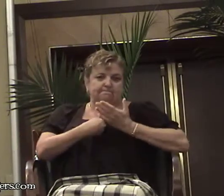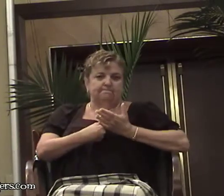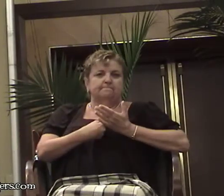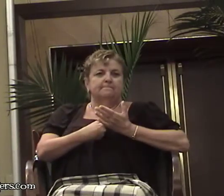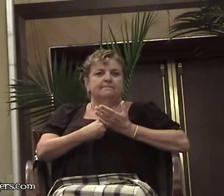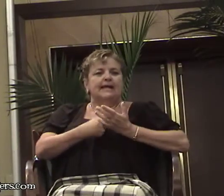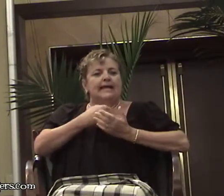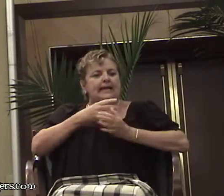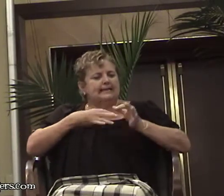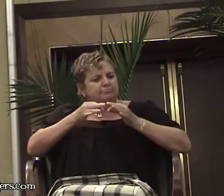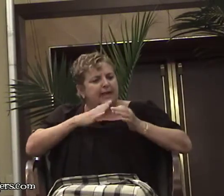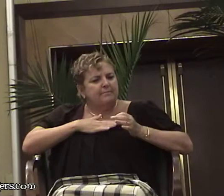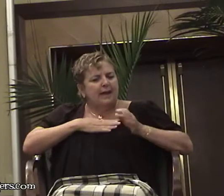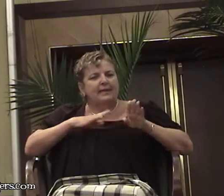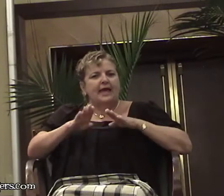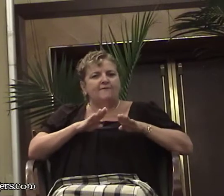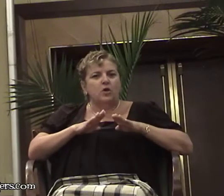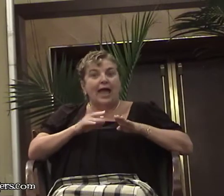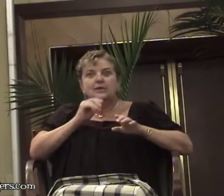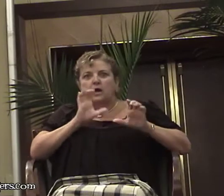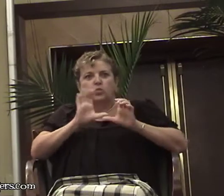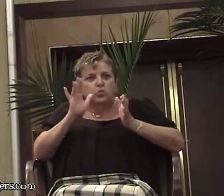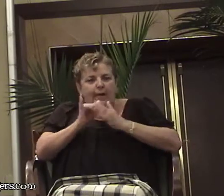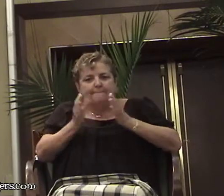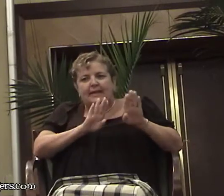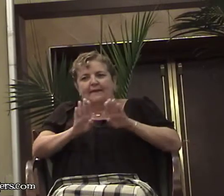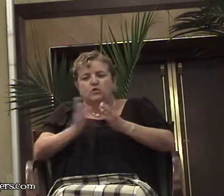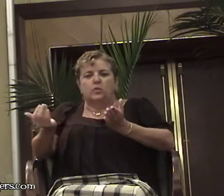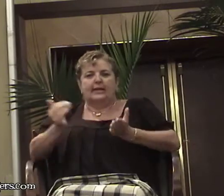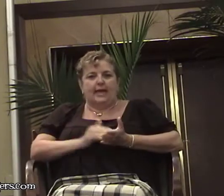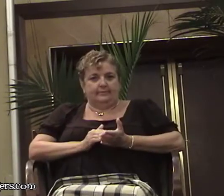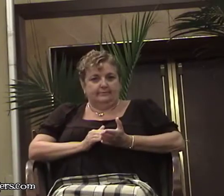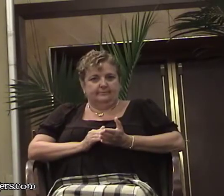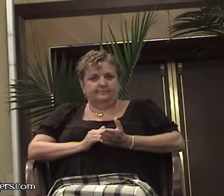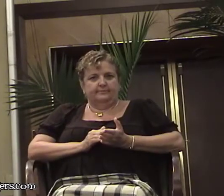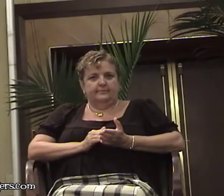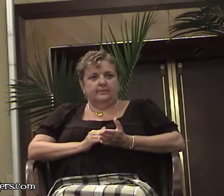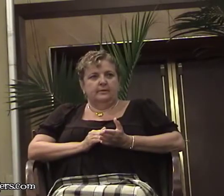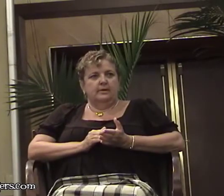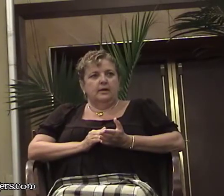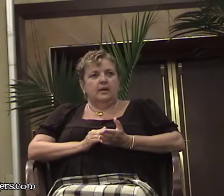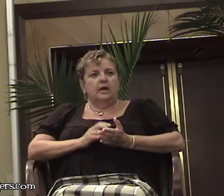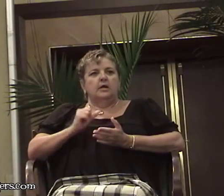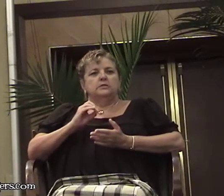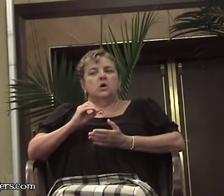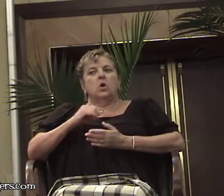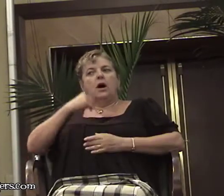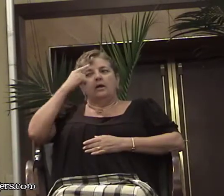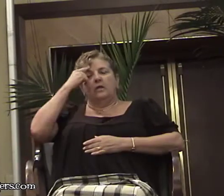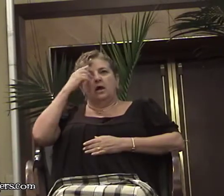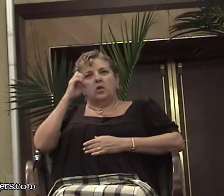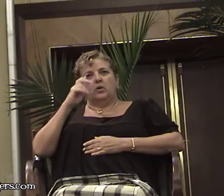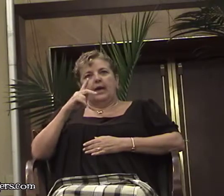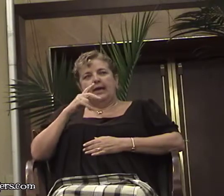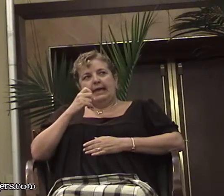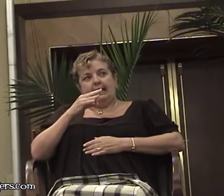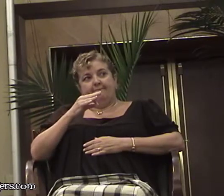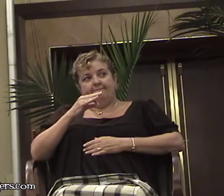and again, not exhibit that behavior again. So, I figured if I publicly humiliated this guy, the least I could do is make amends